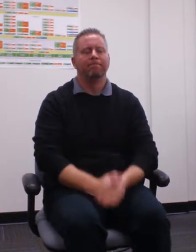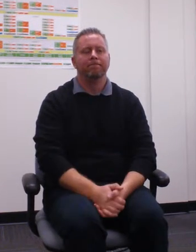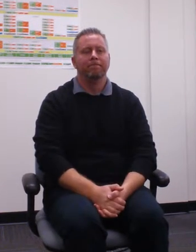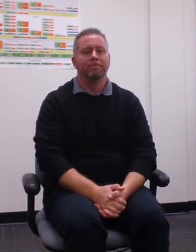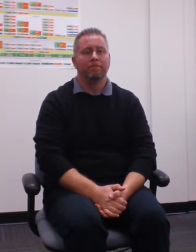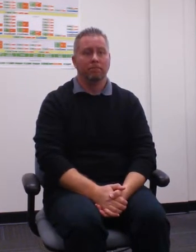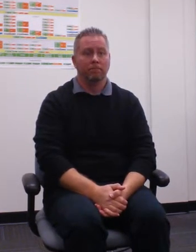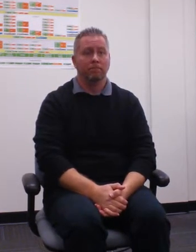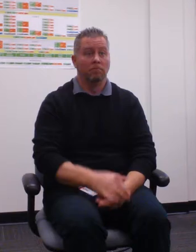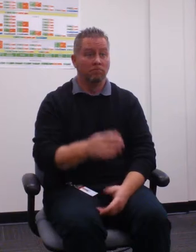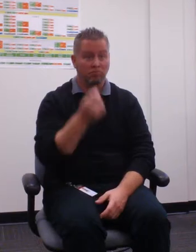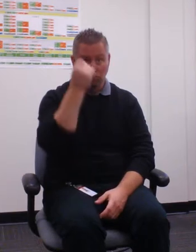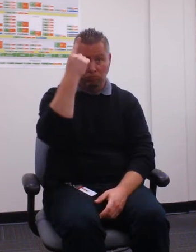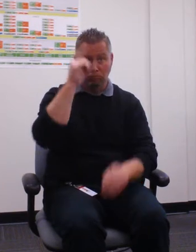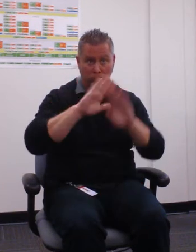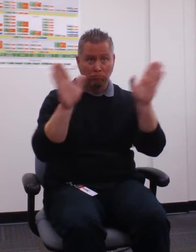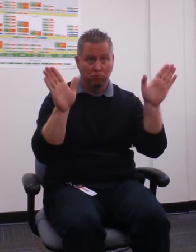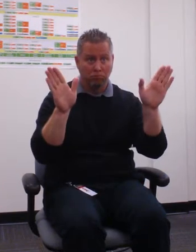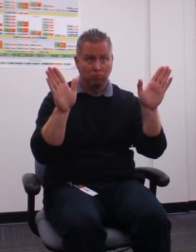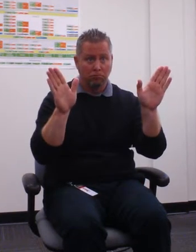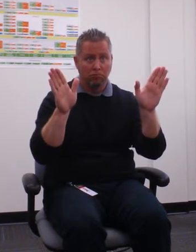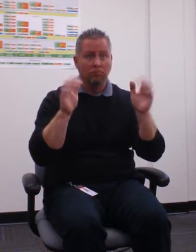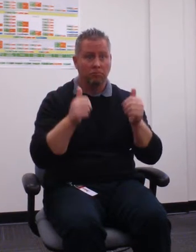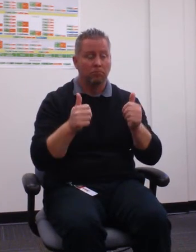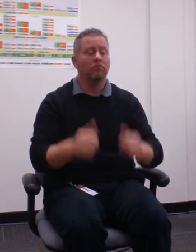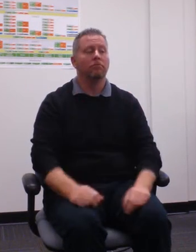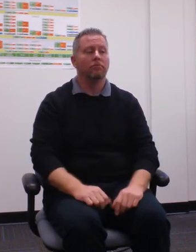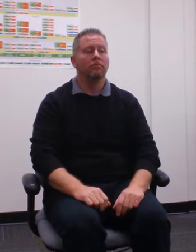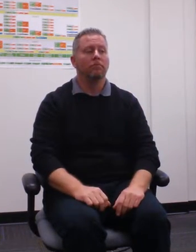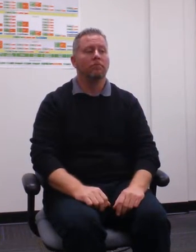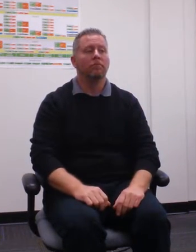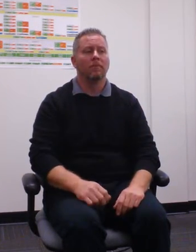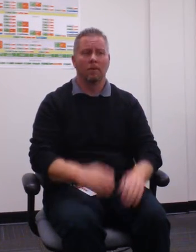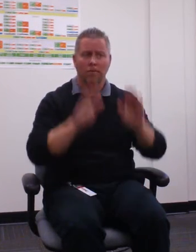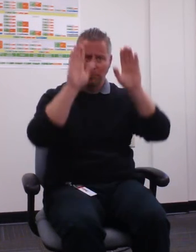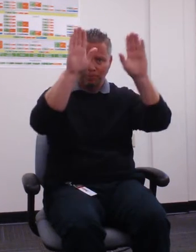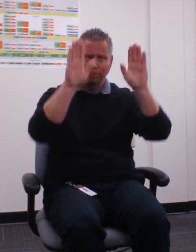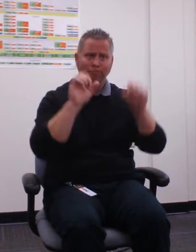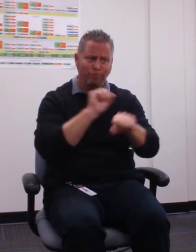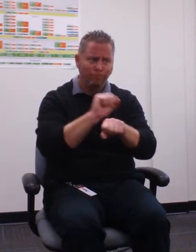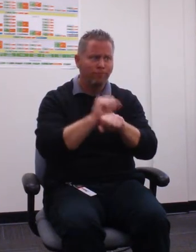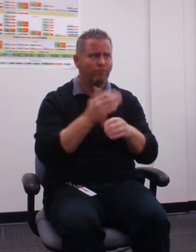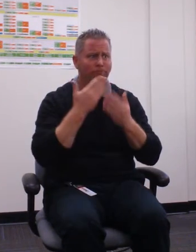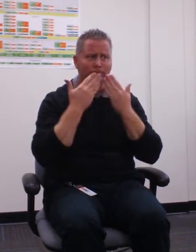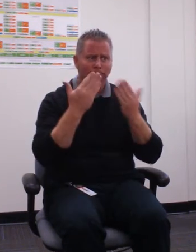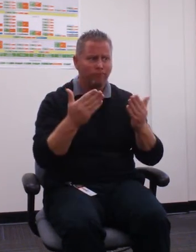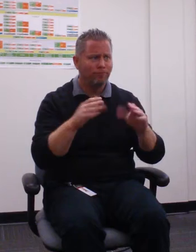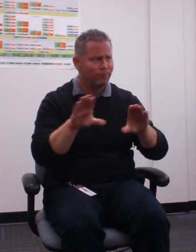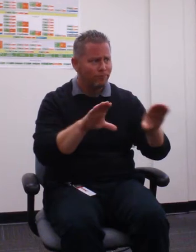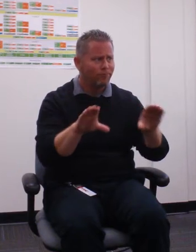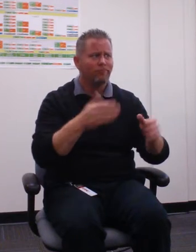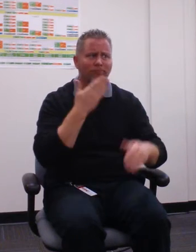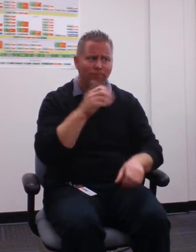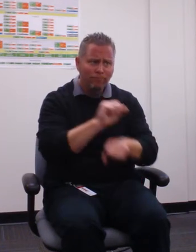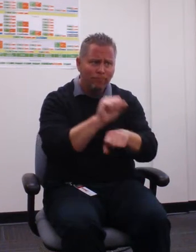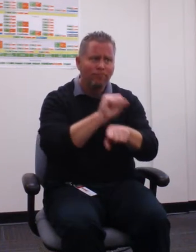Does that make sense? Mm-hmm. So you did a great job on all these activities yesterday and